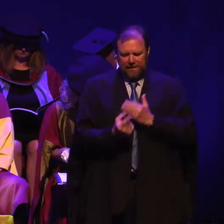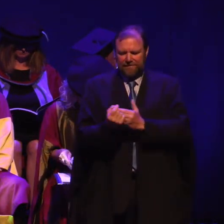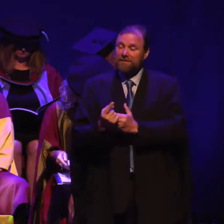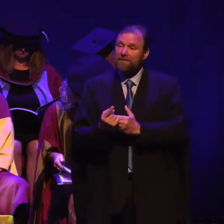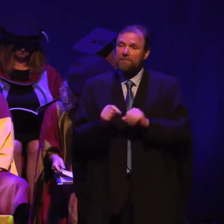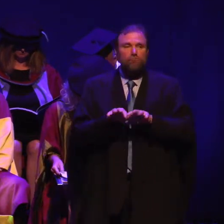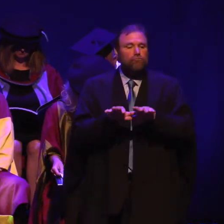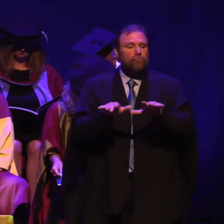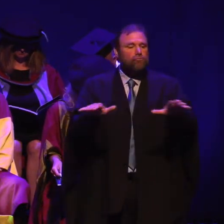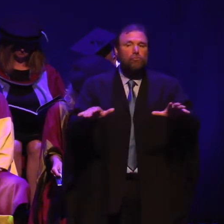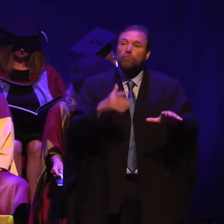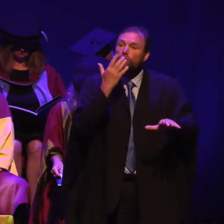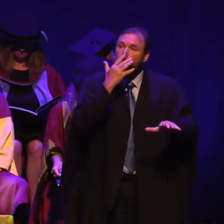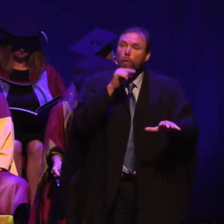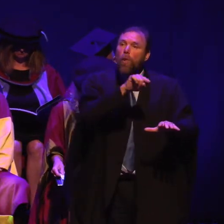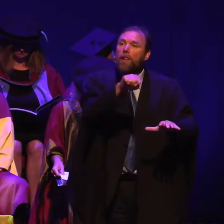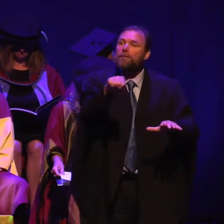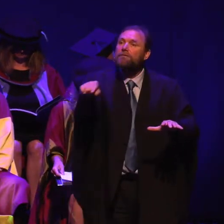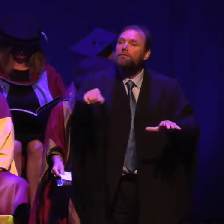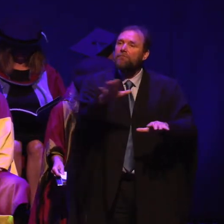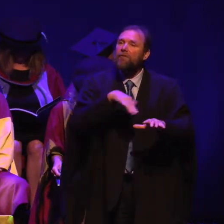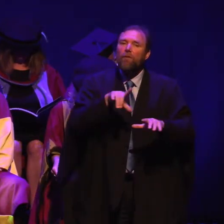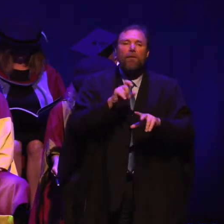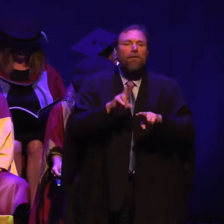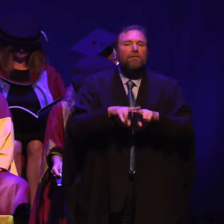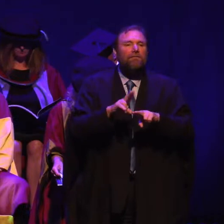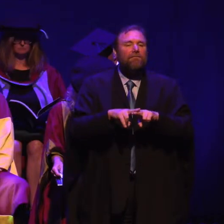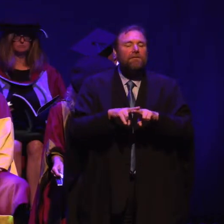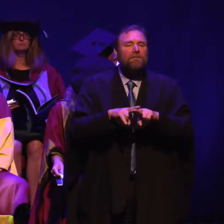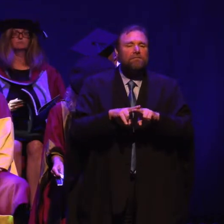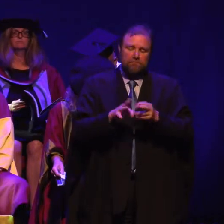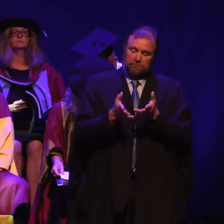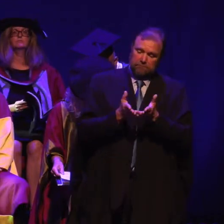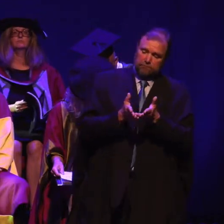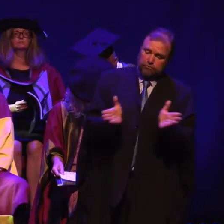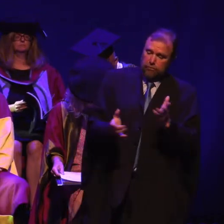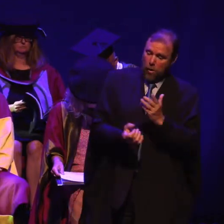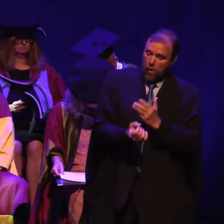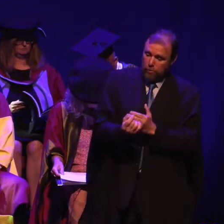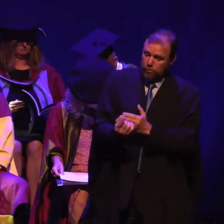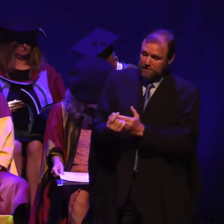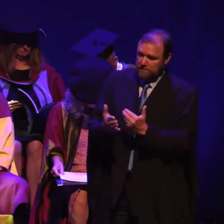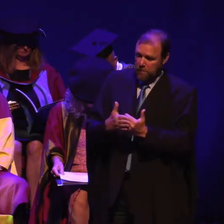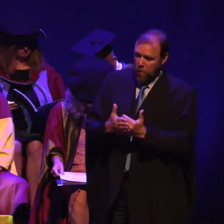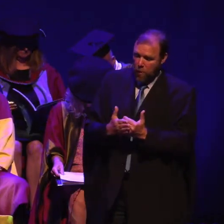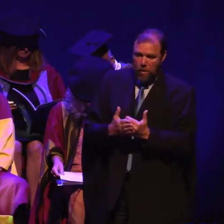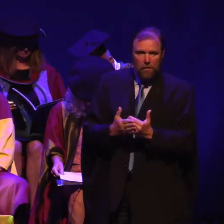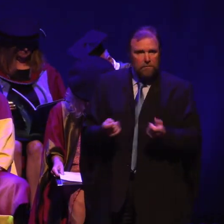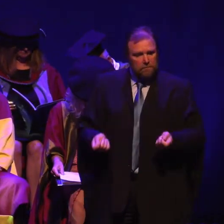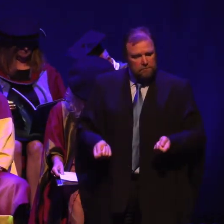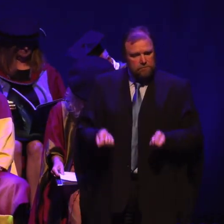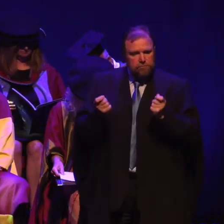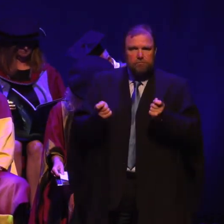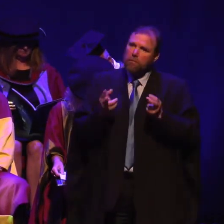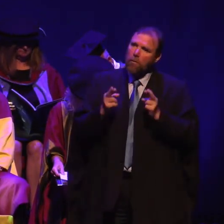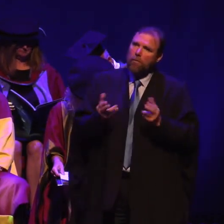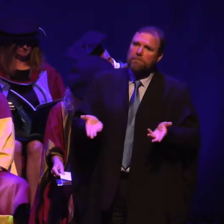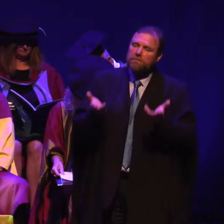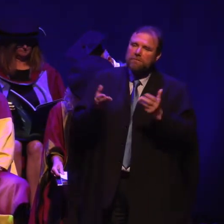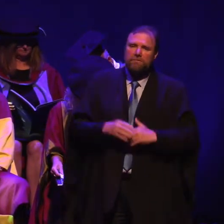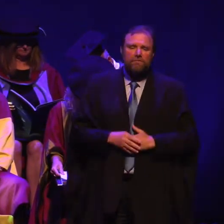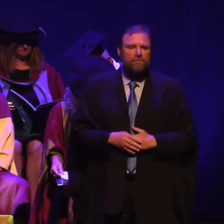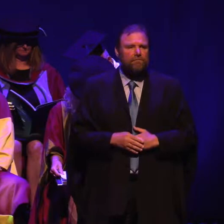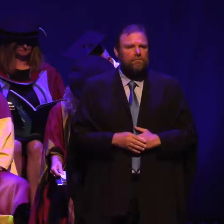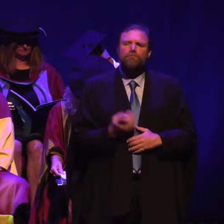from across Cardiff, widening opportunities and raising aspirations. Anjali Chauhan,